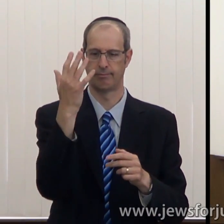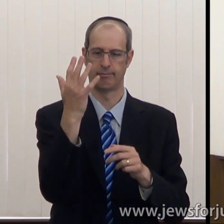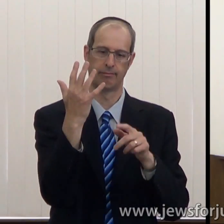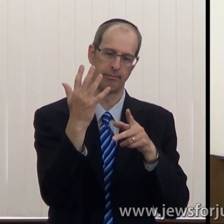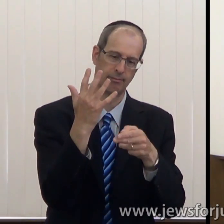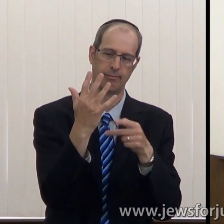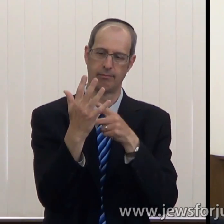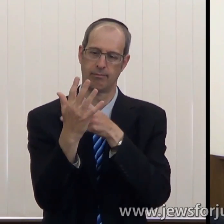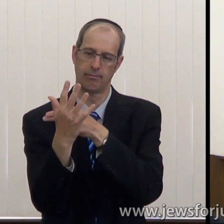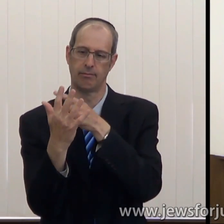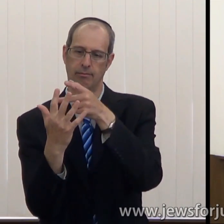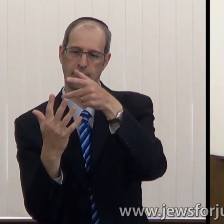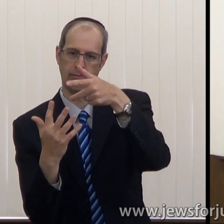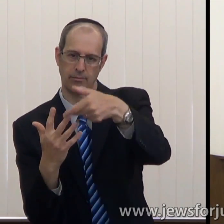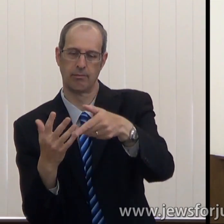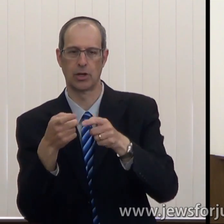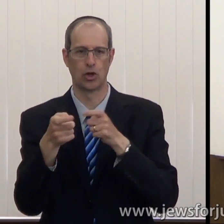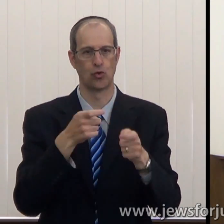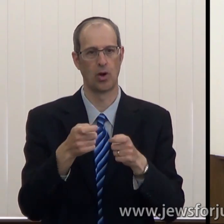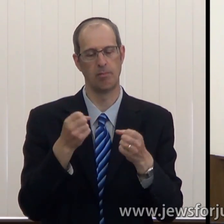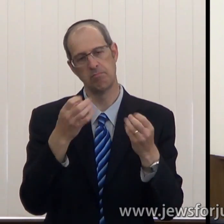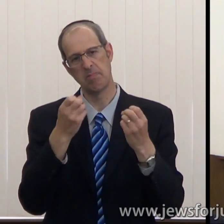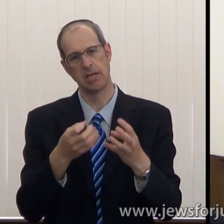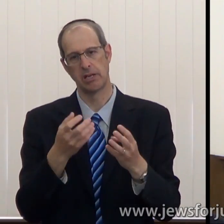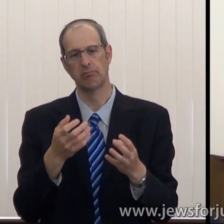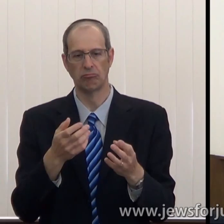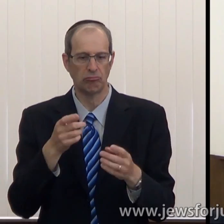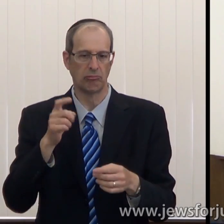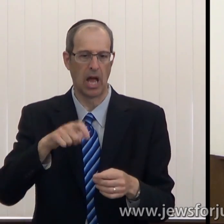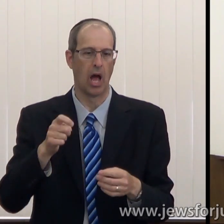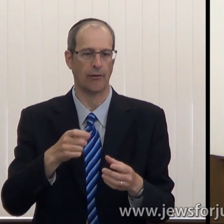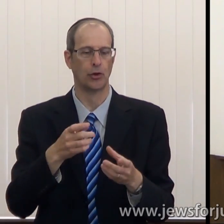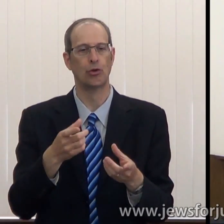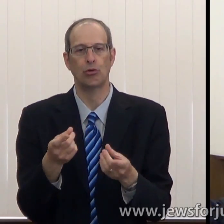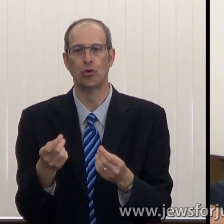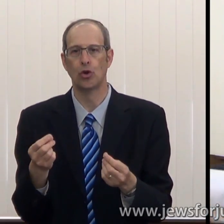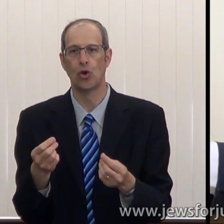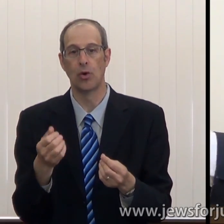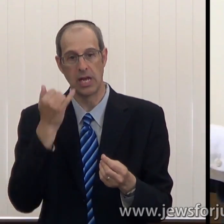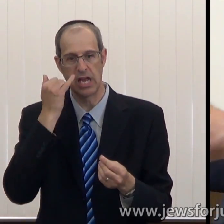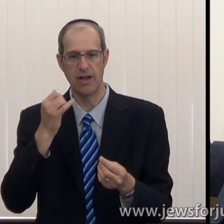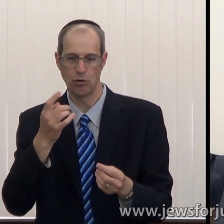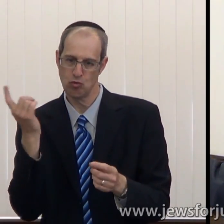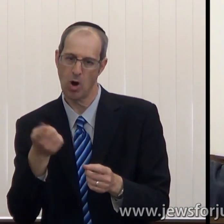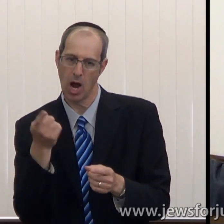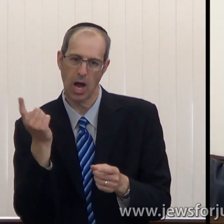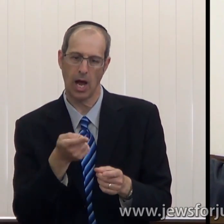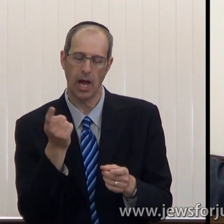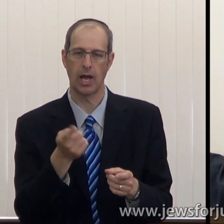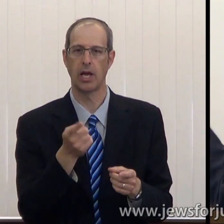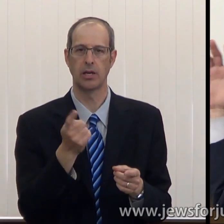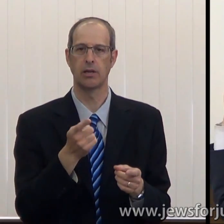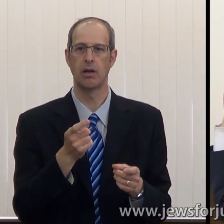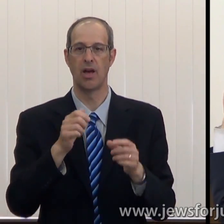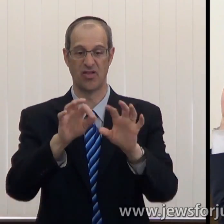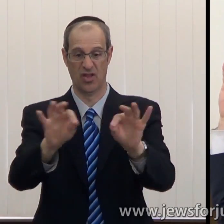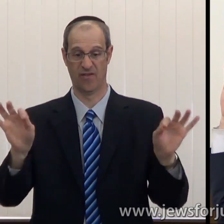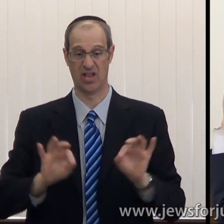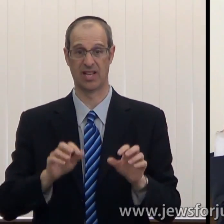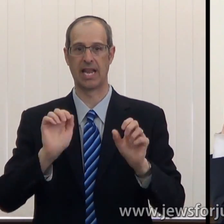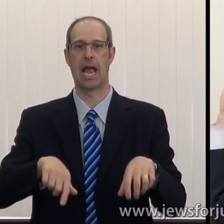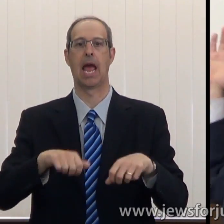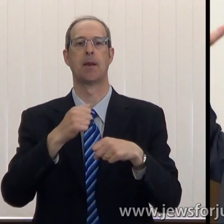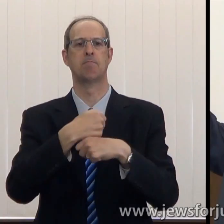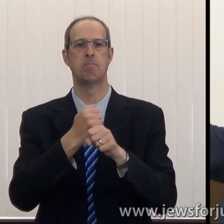There are many things that you have to do, but if you do it properly, this field can produce